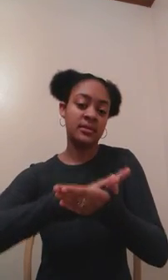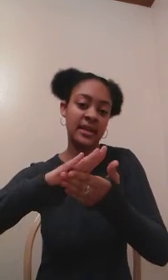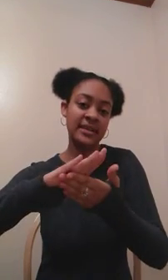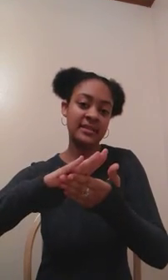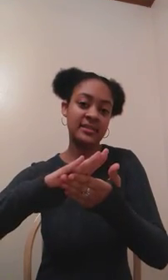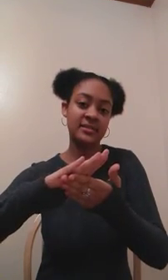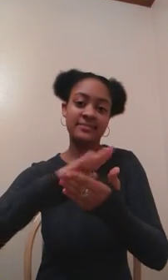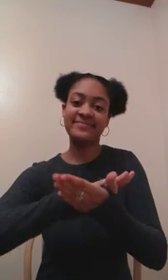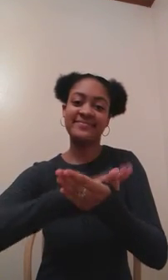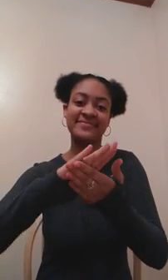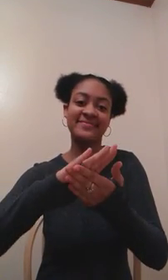Nice.